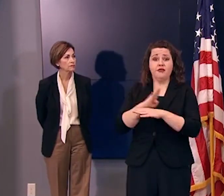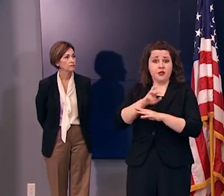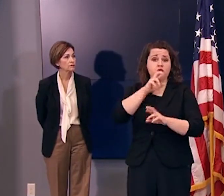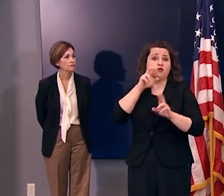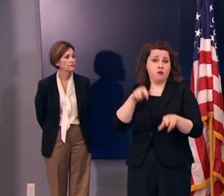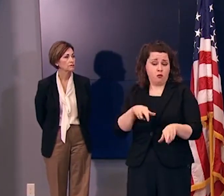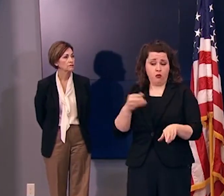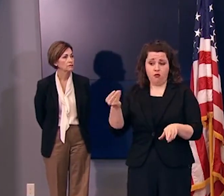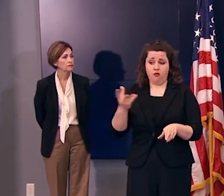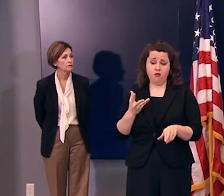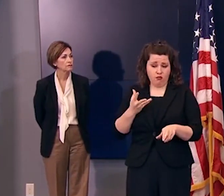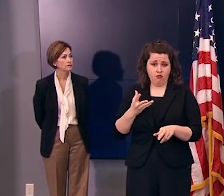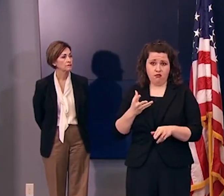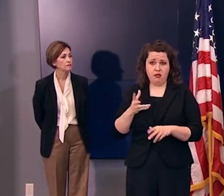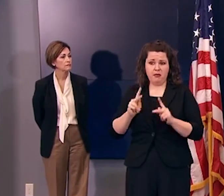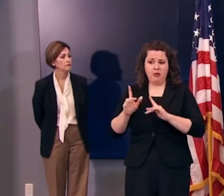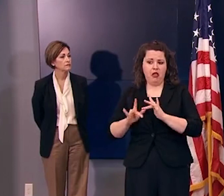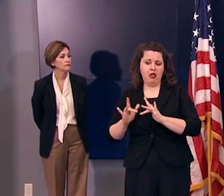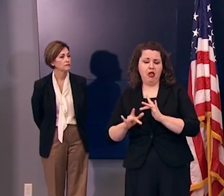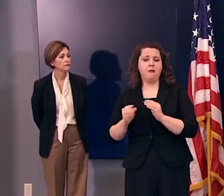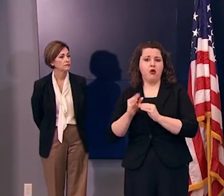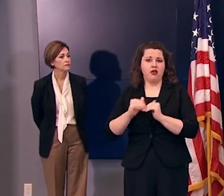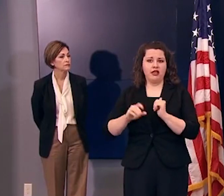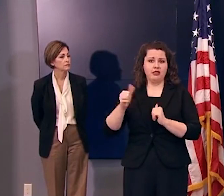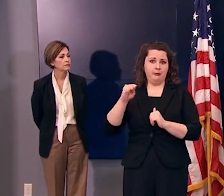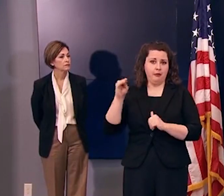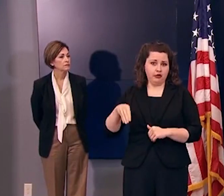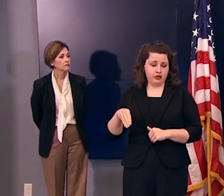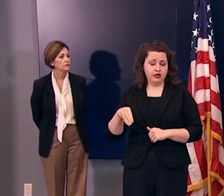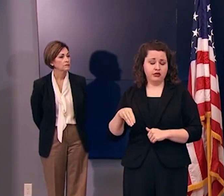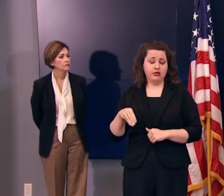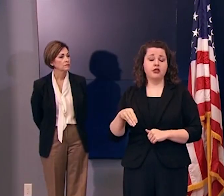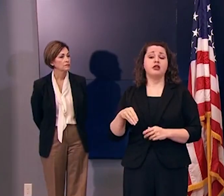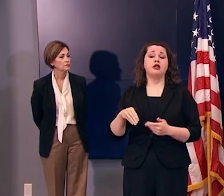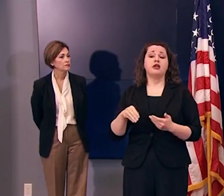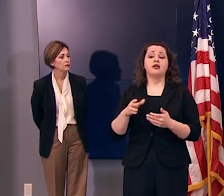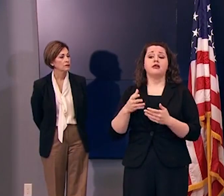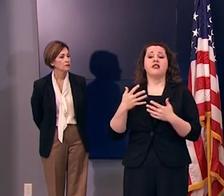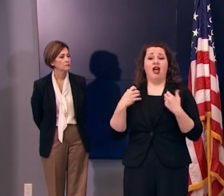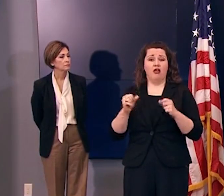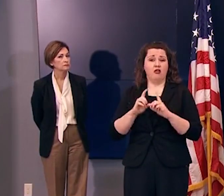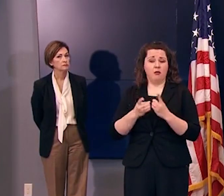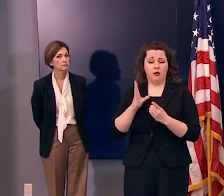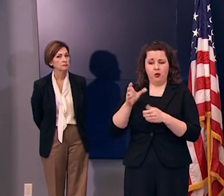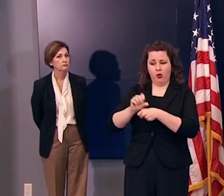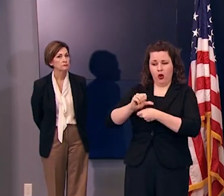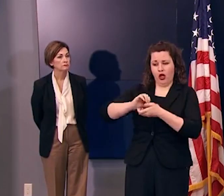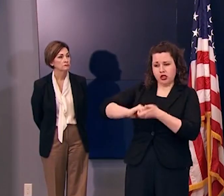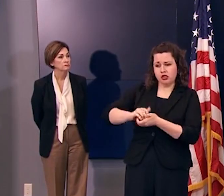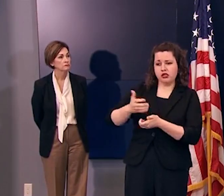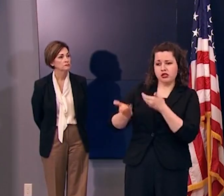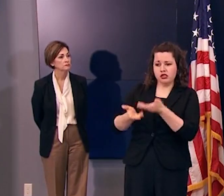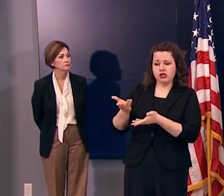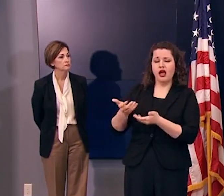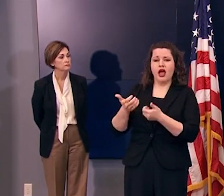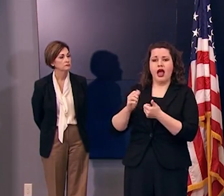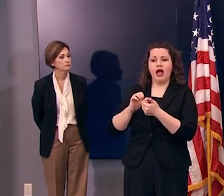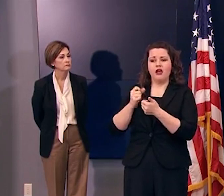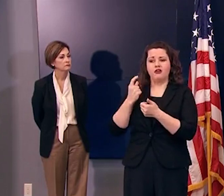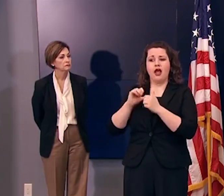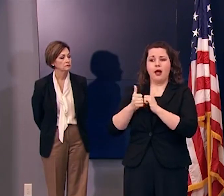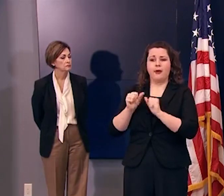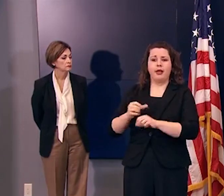report absenteeism over 10% of their workforce, public health will work with them to understand how to prevent transmission